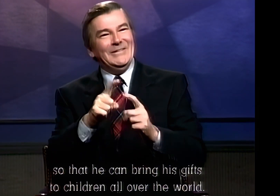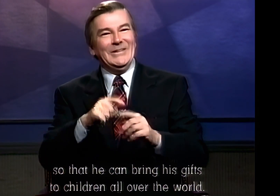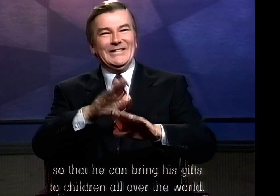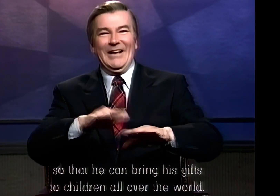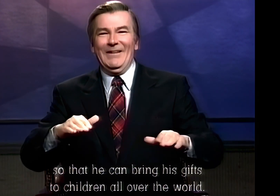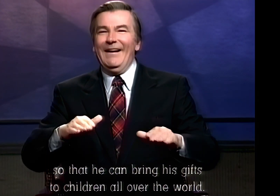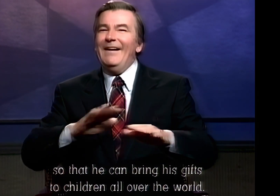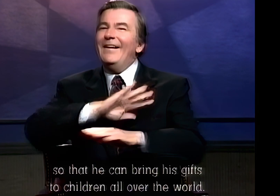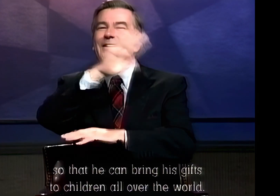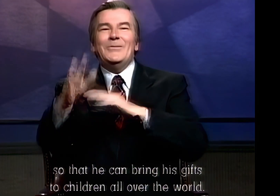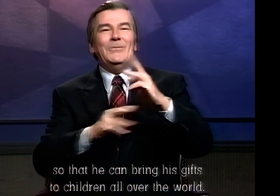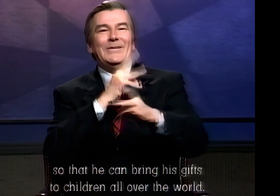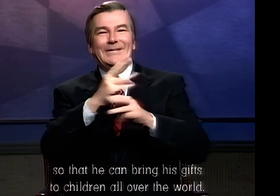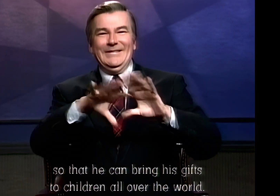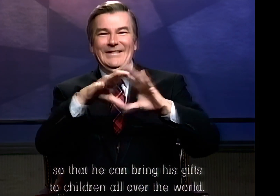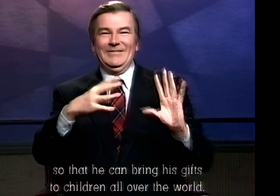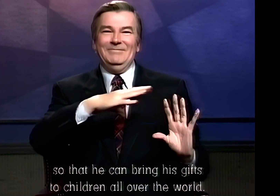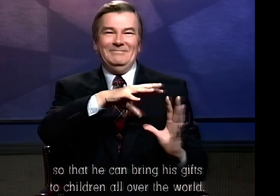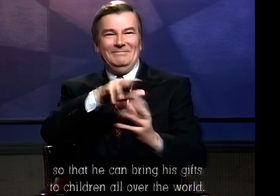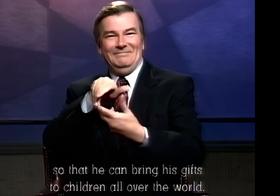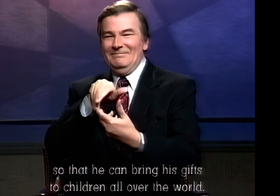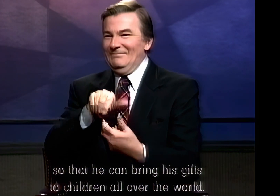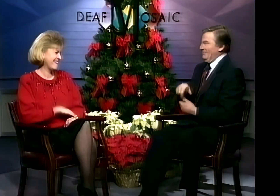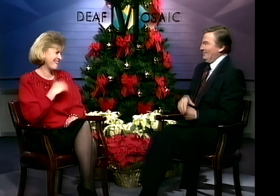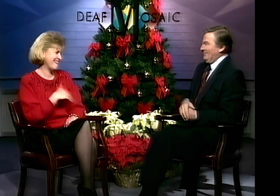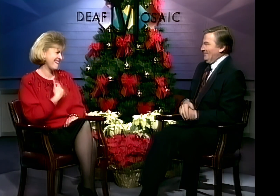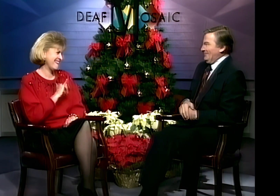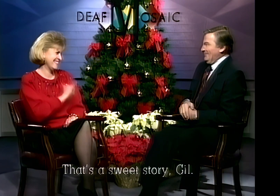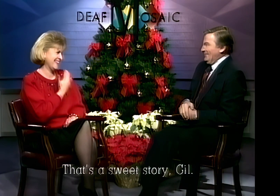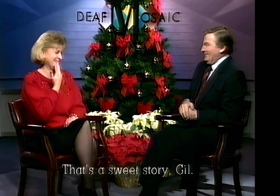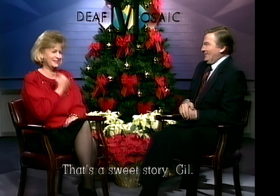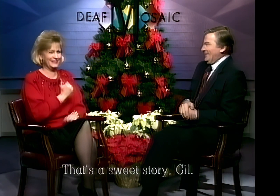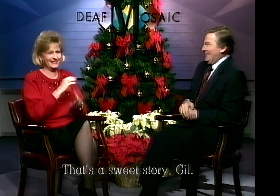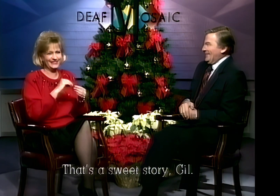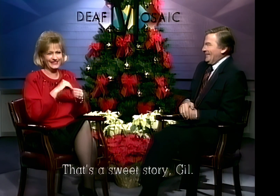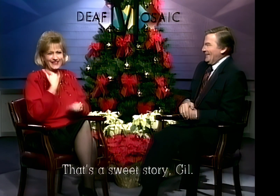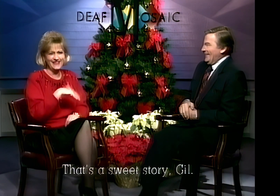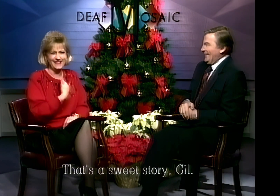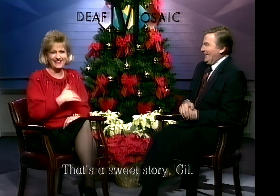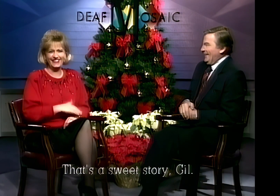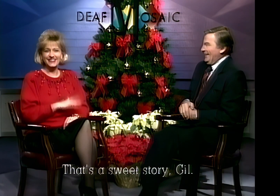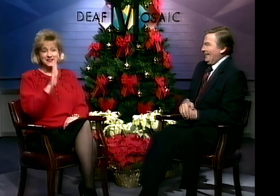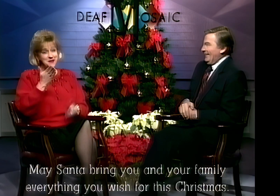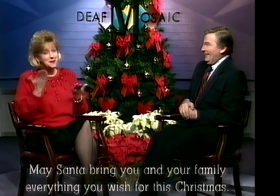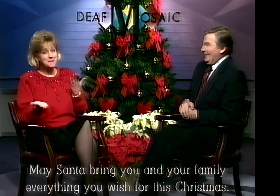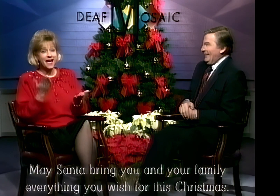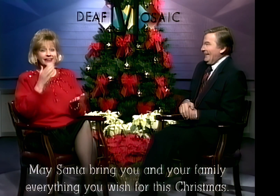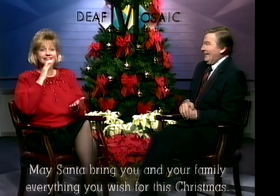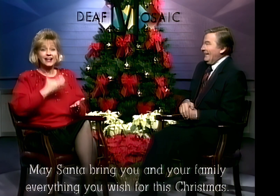his gifts to children all over the world. Oh, that's a sweet story, Gil. May